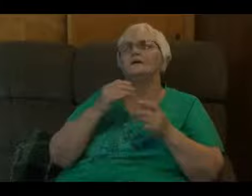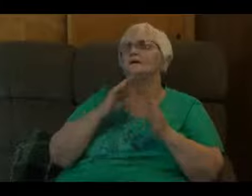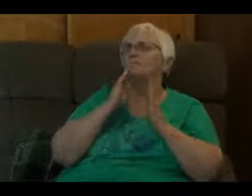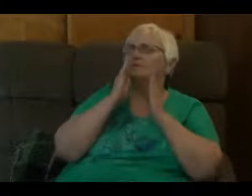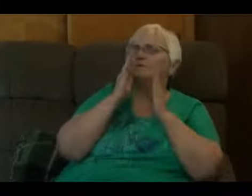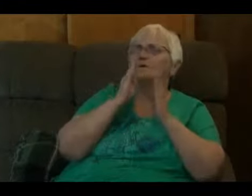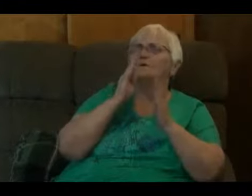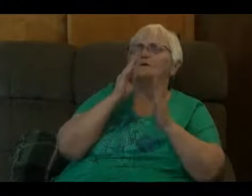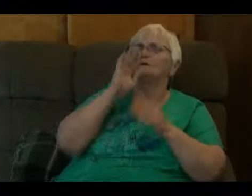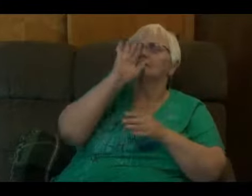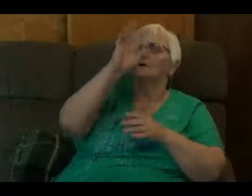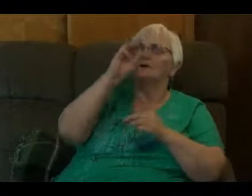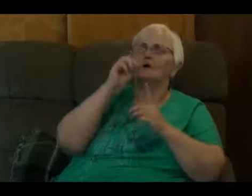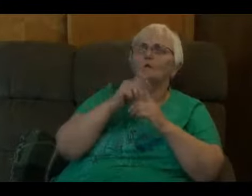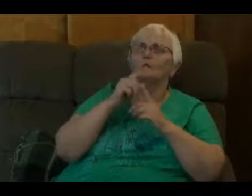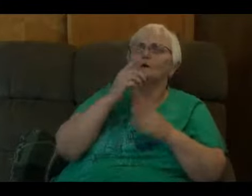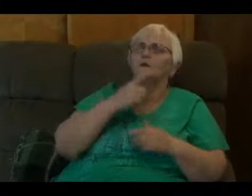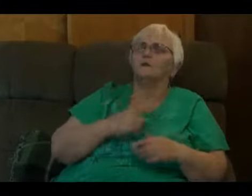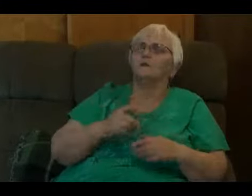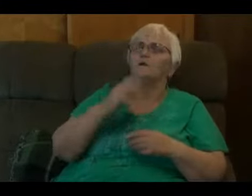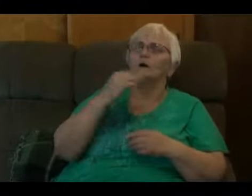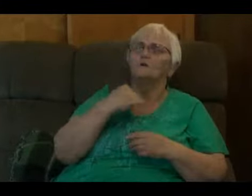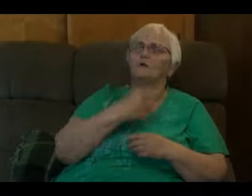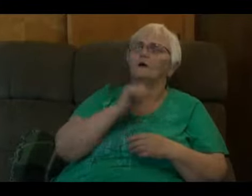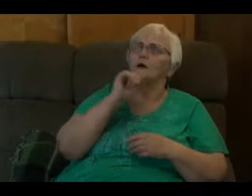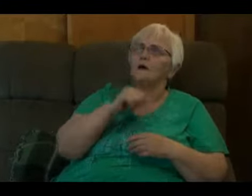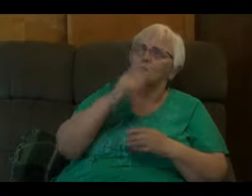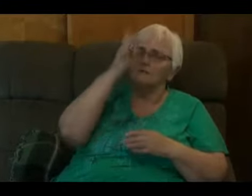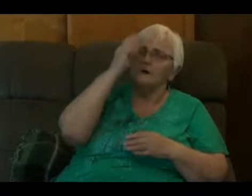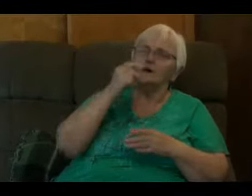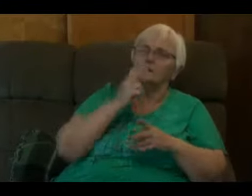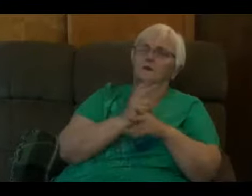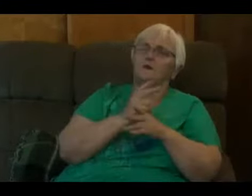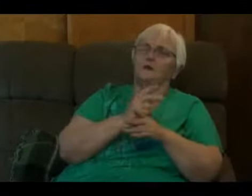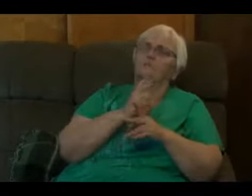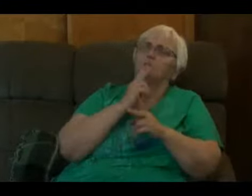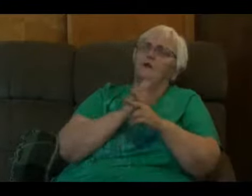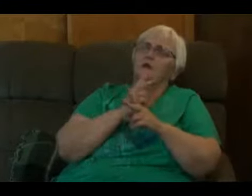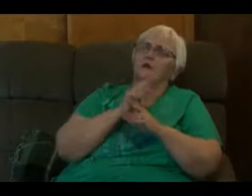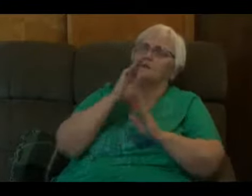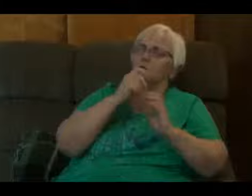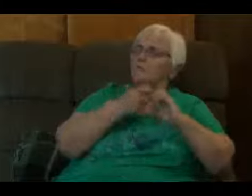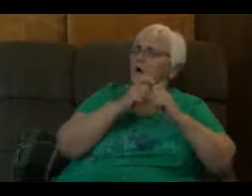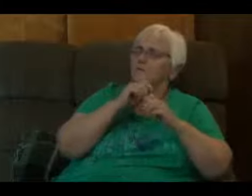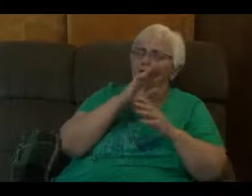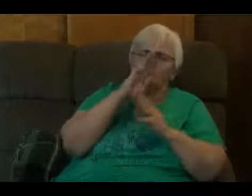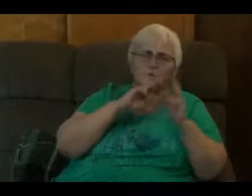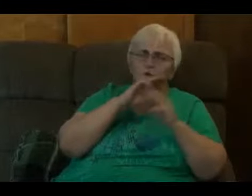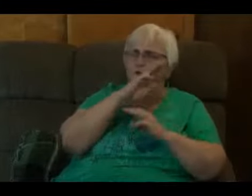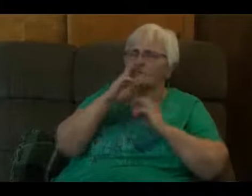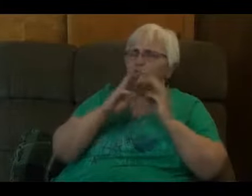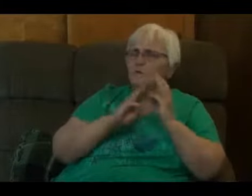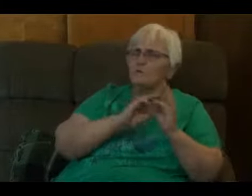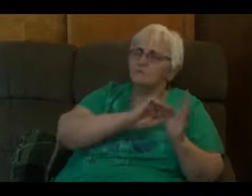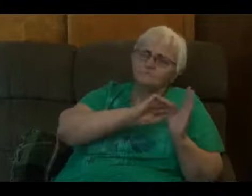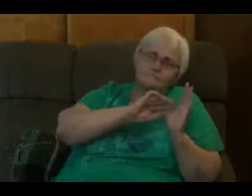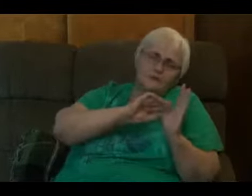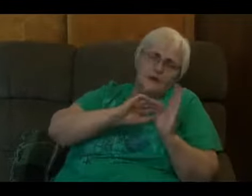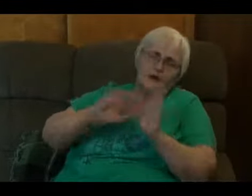Your word. Lord, that we are able, Father, to keep the cares and concerns and the worries of the world outside this place, God,